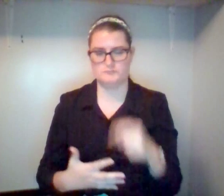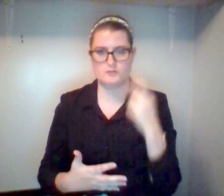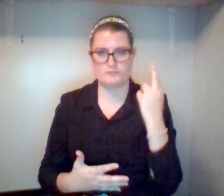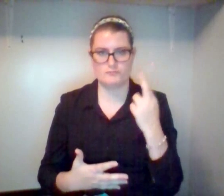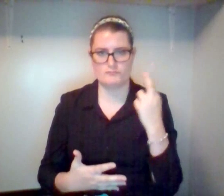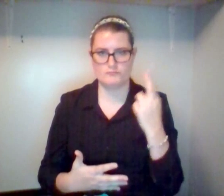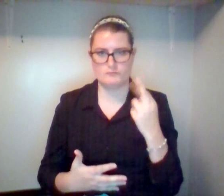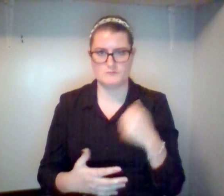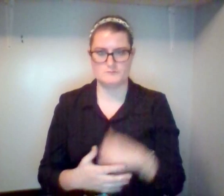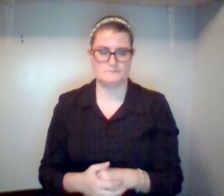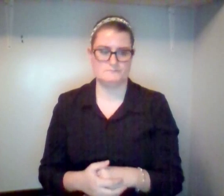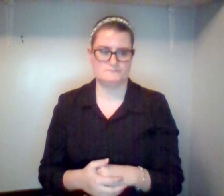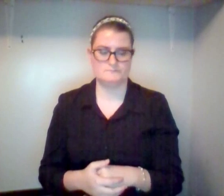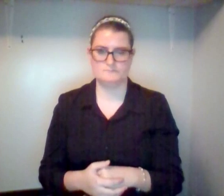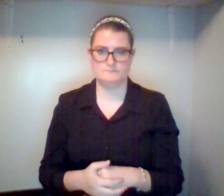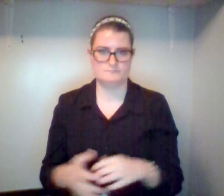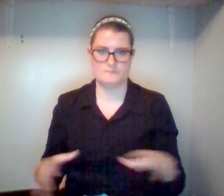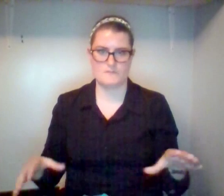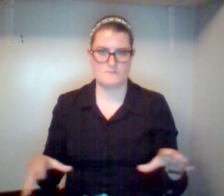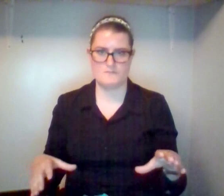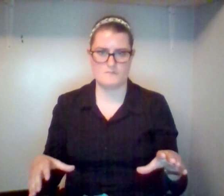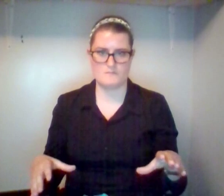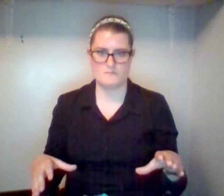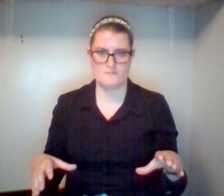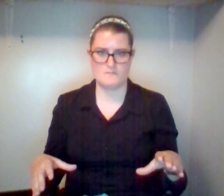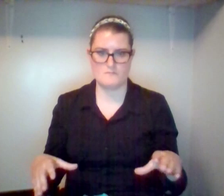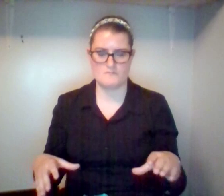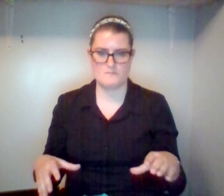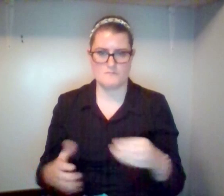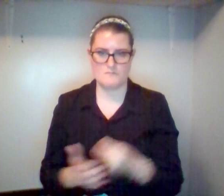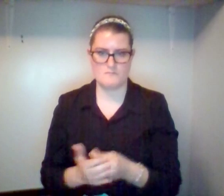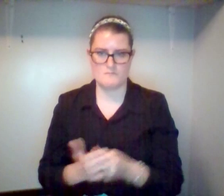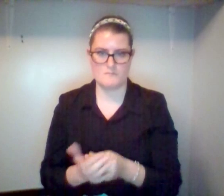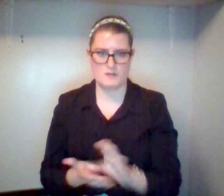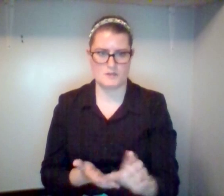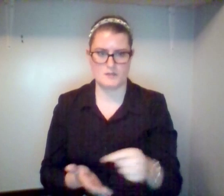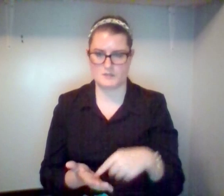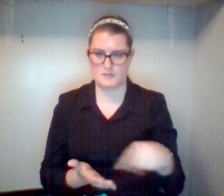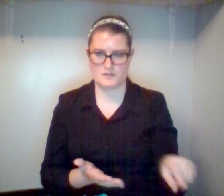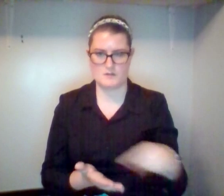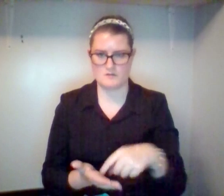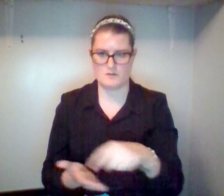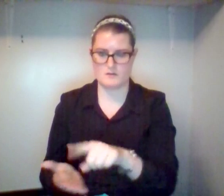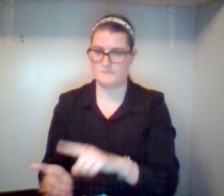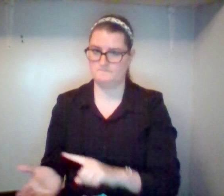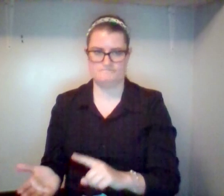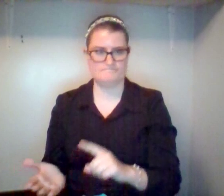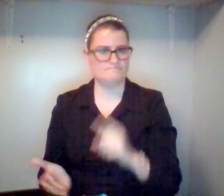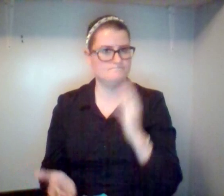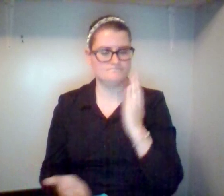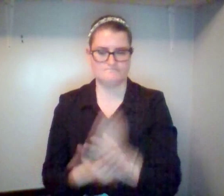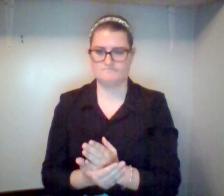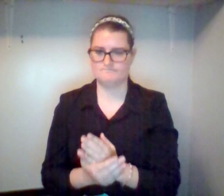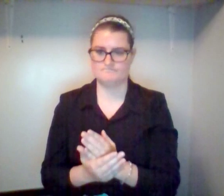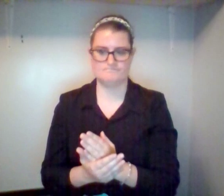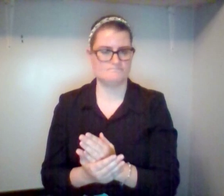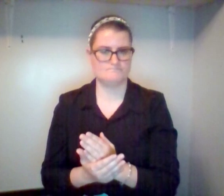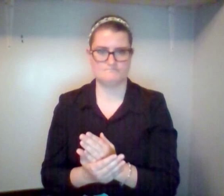they wouldn't be able to make it financially, then if I were her, I'd pull back from the relationship